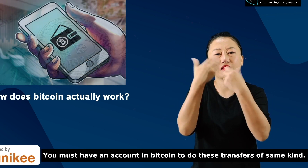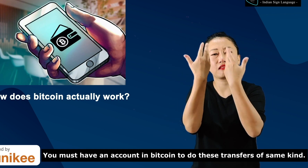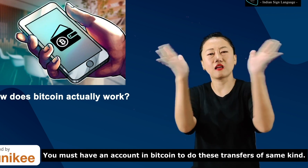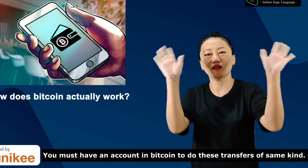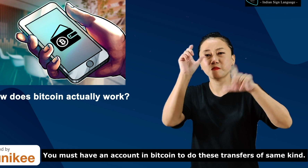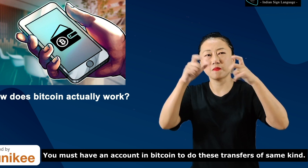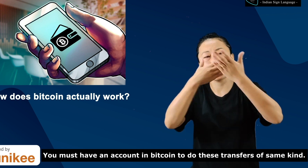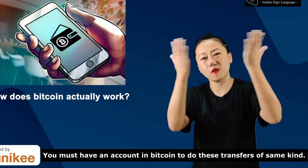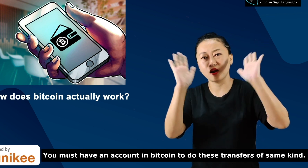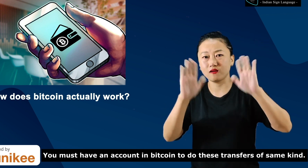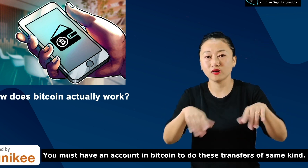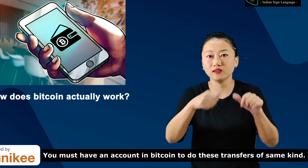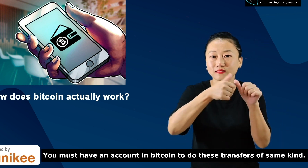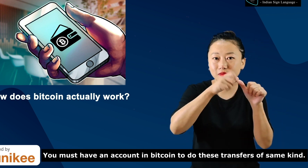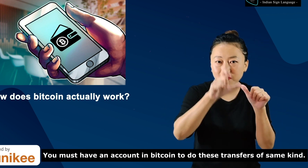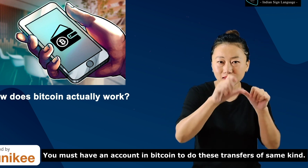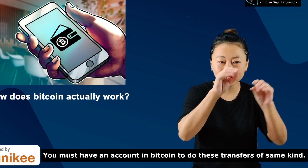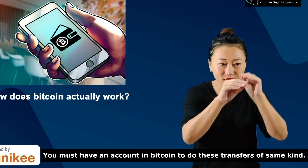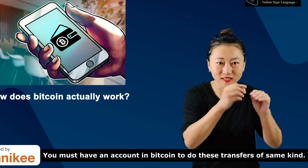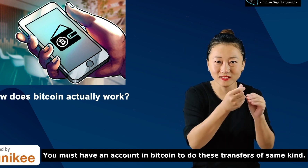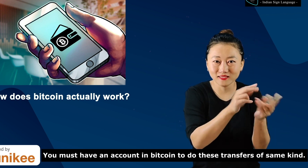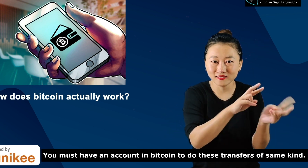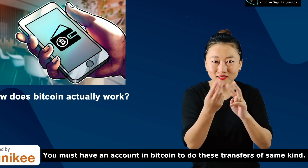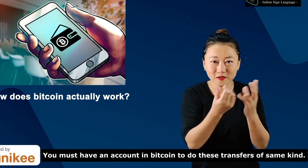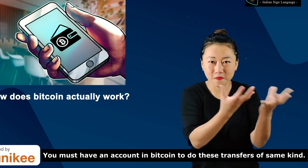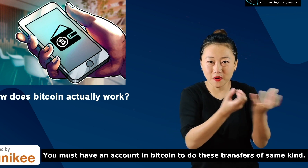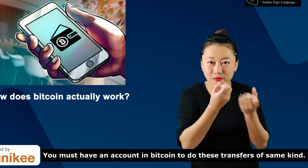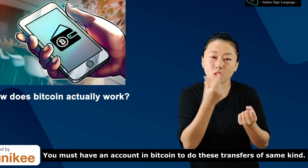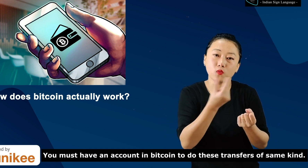You must have an account in Bitcoin to do these transfers of same kind